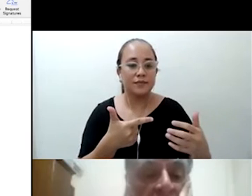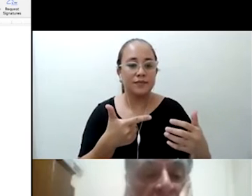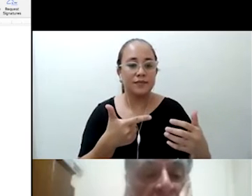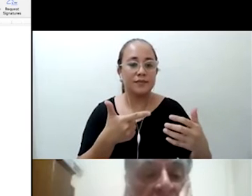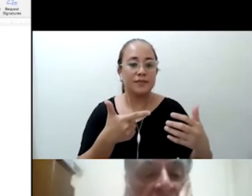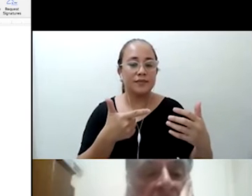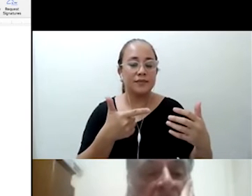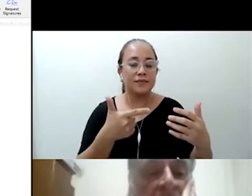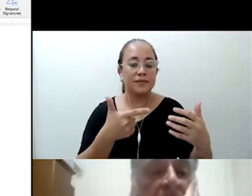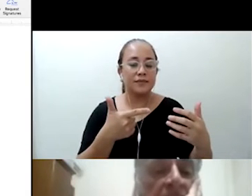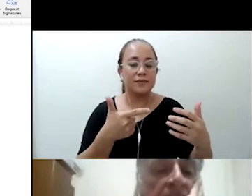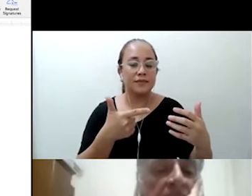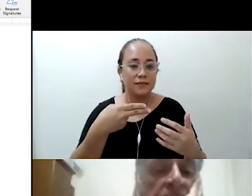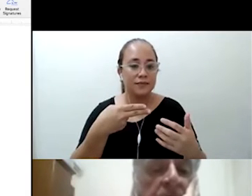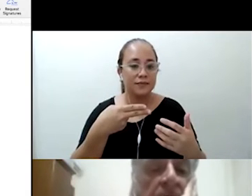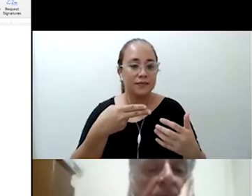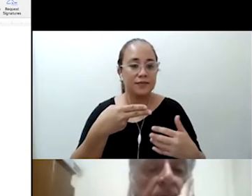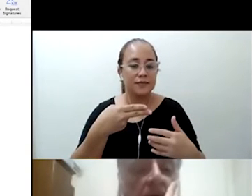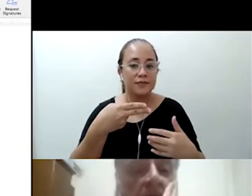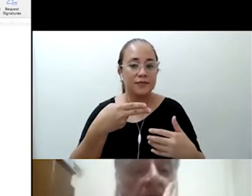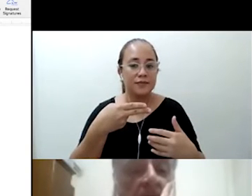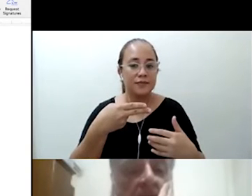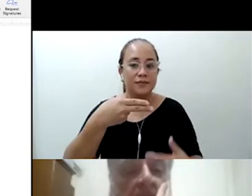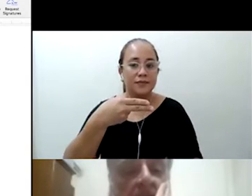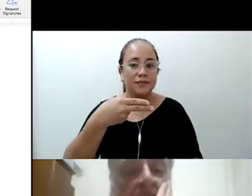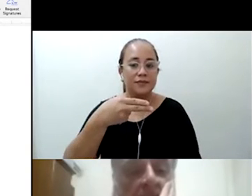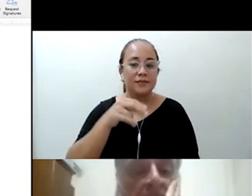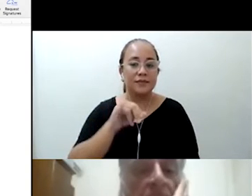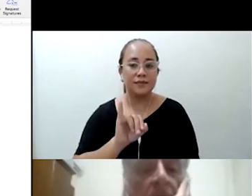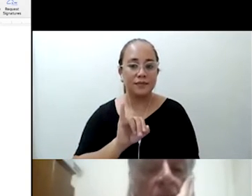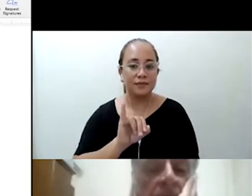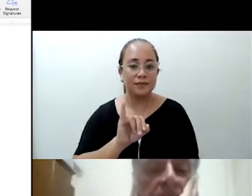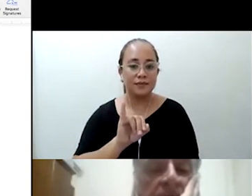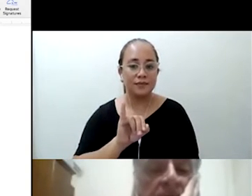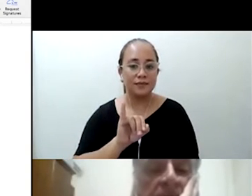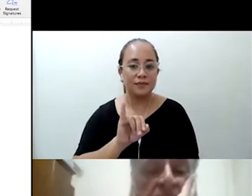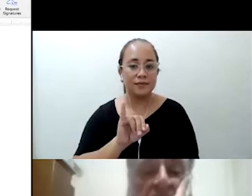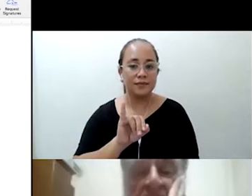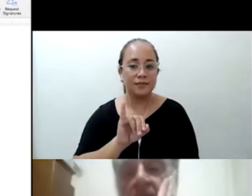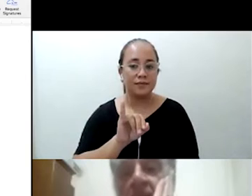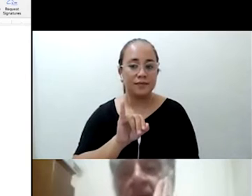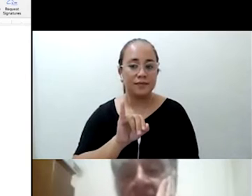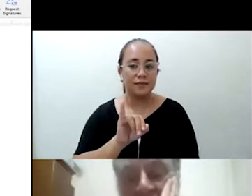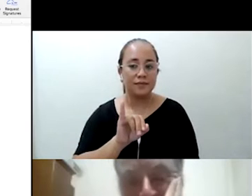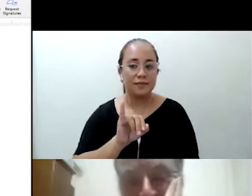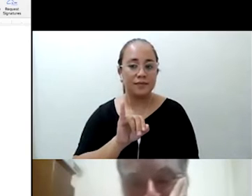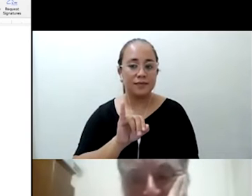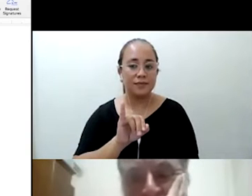dominant hand, hand shape of the dominant hand, and palm orientation of the dominant